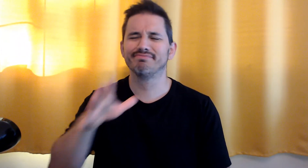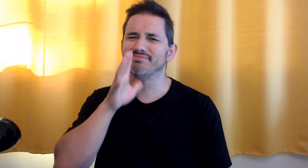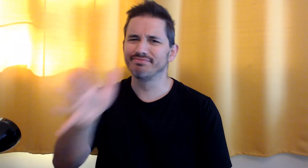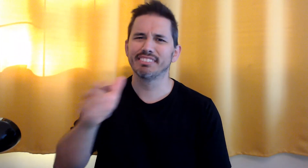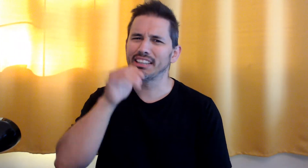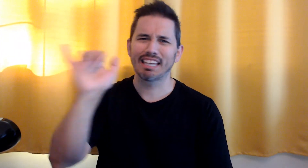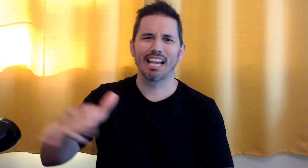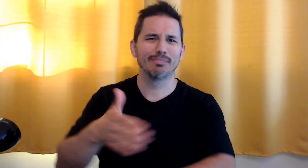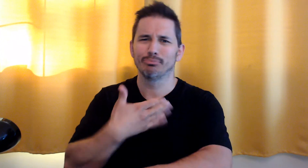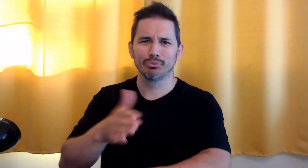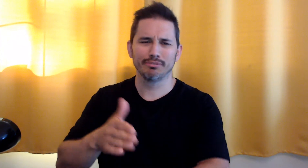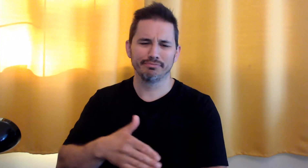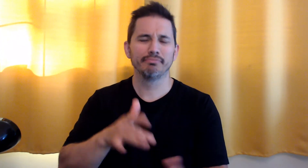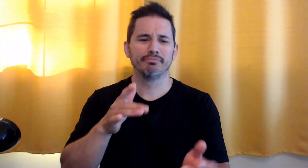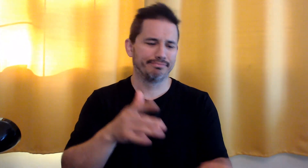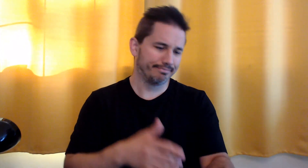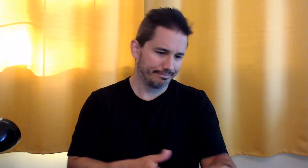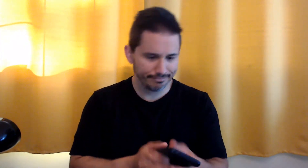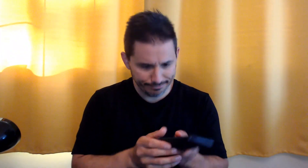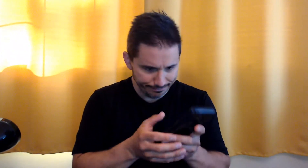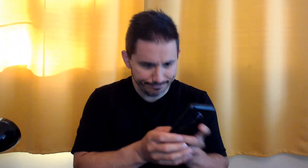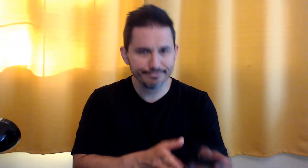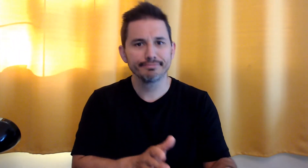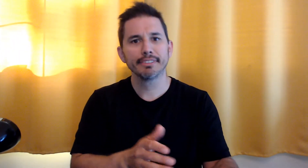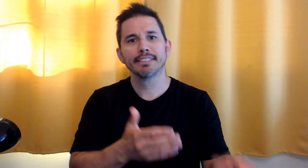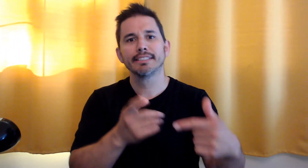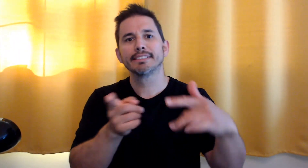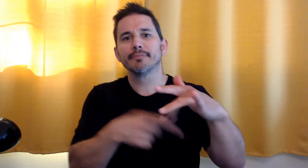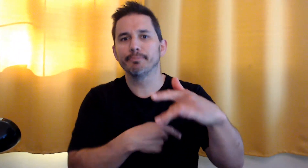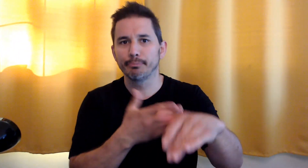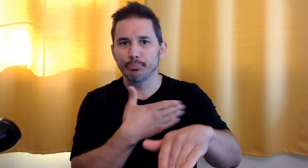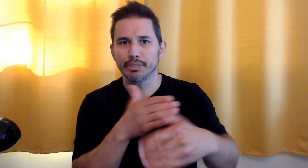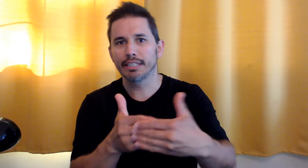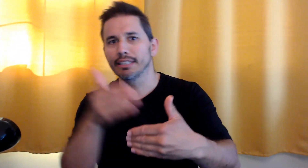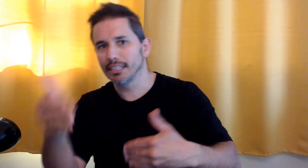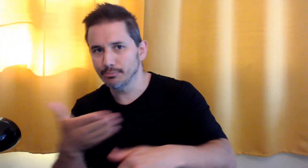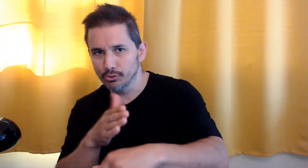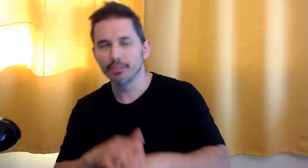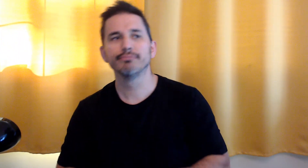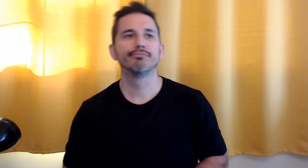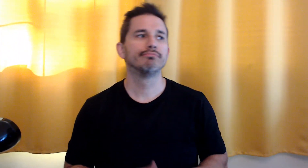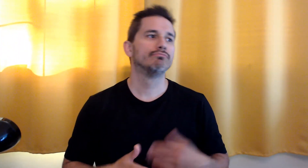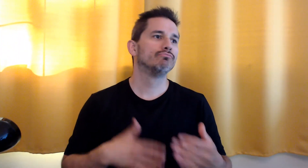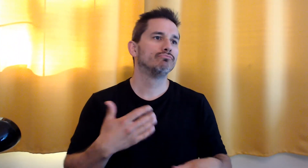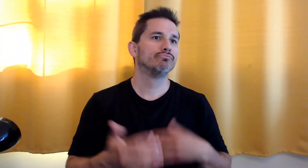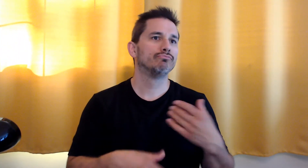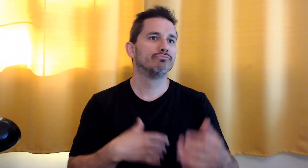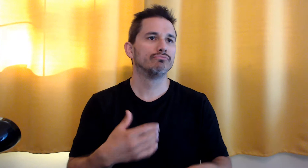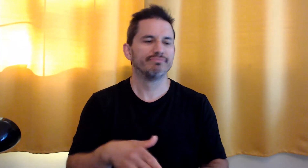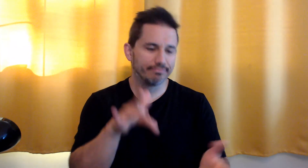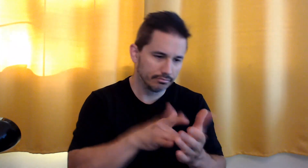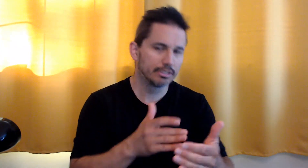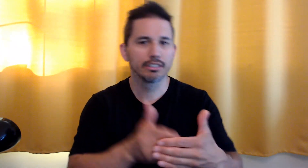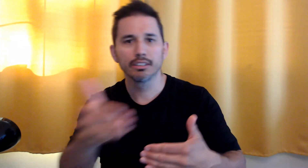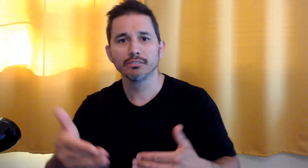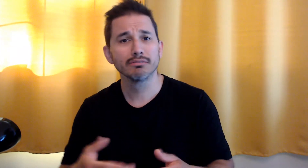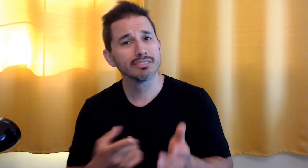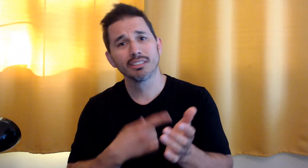Oftentimes, if you hear a song you don't want to listen to, you have to open up your music player on your phone and hit next to skip